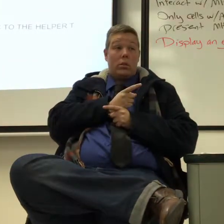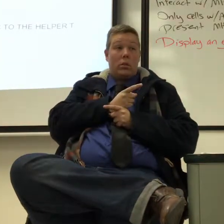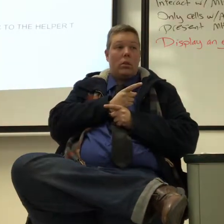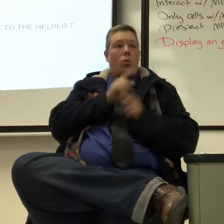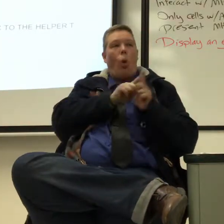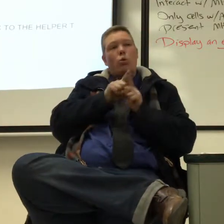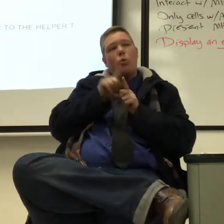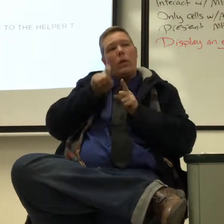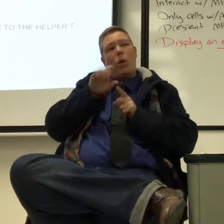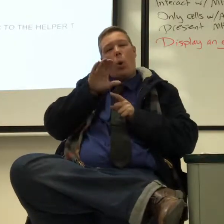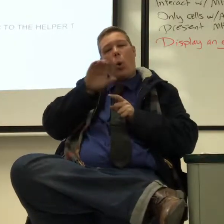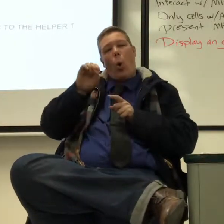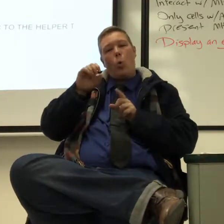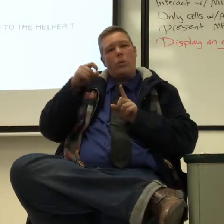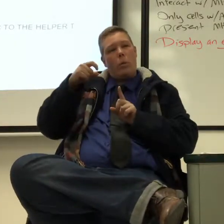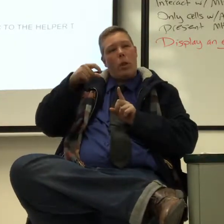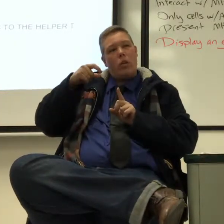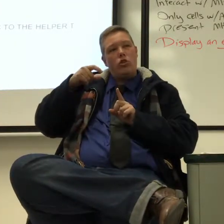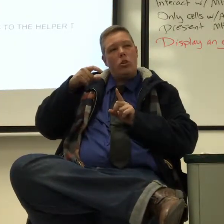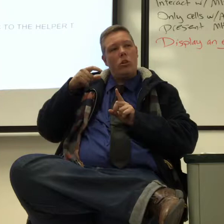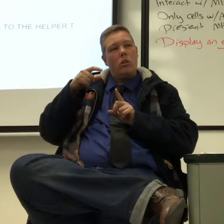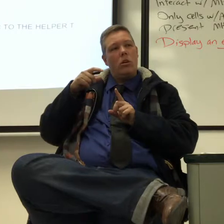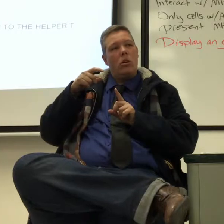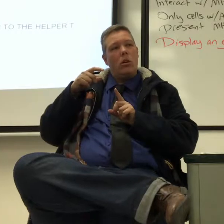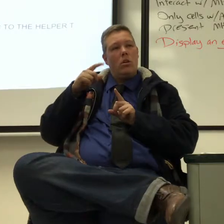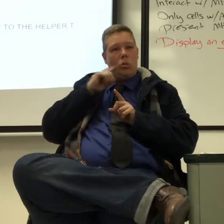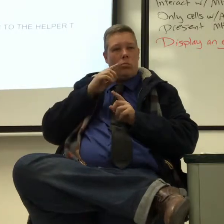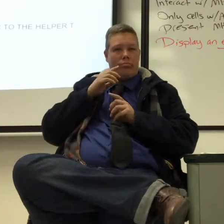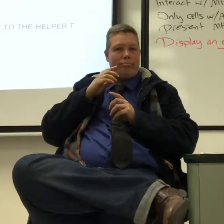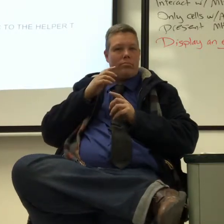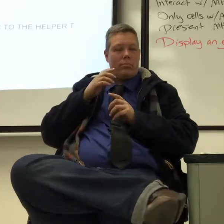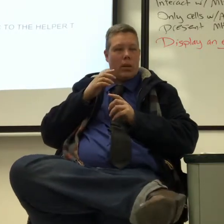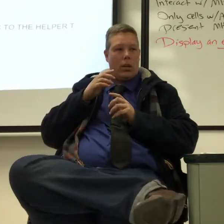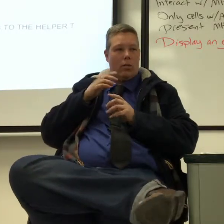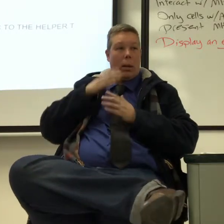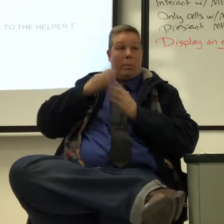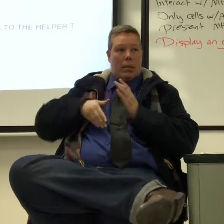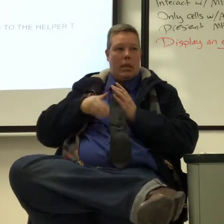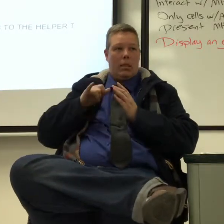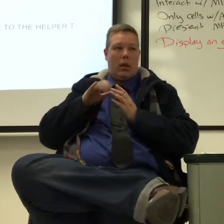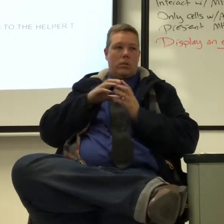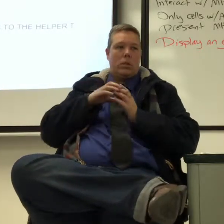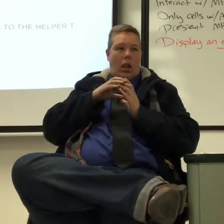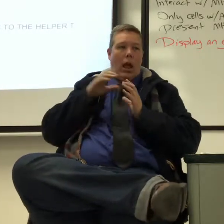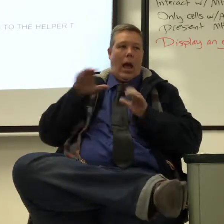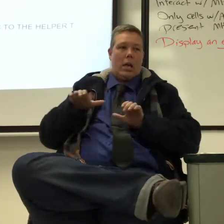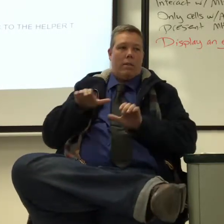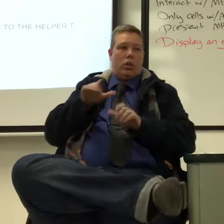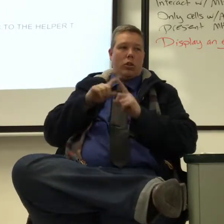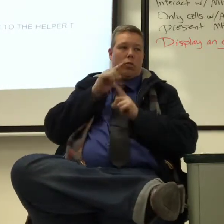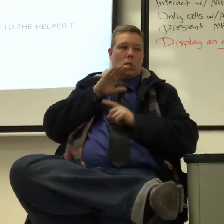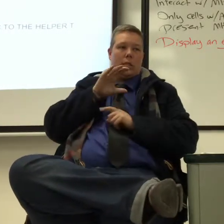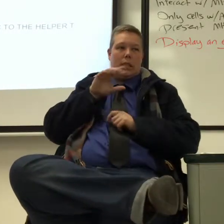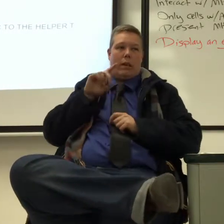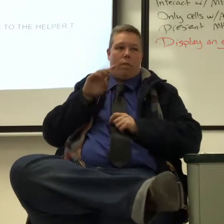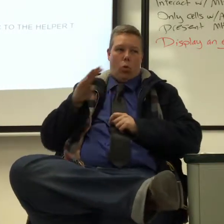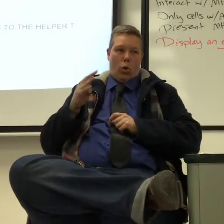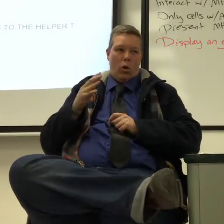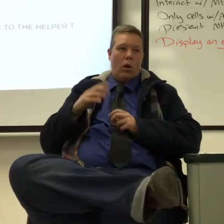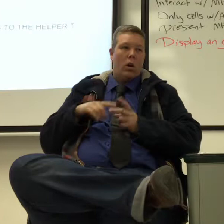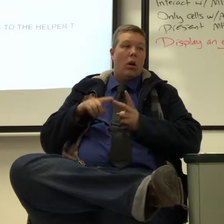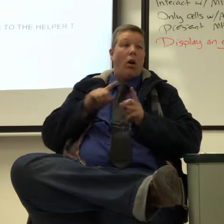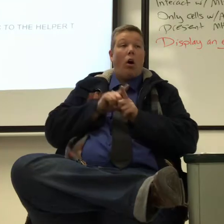a co-stimulation to complete the cellular activation of CD4. And you also